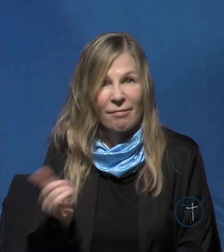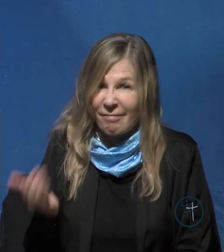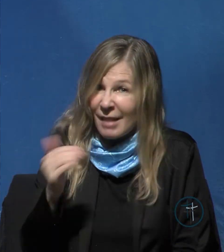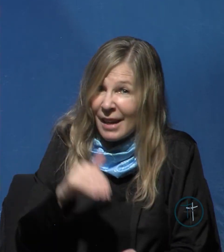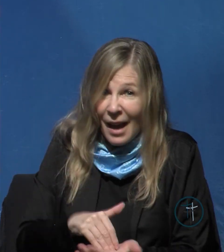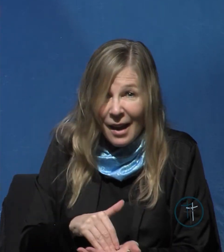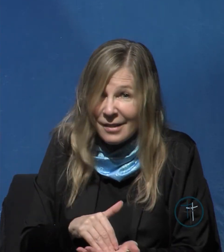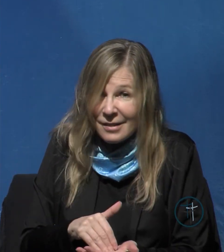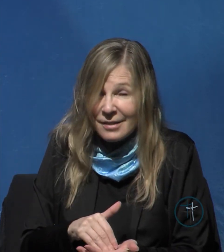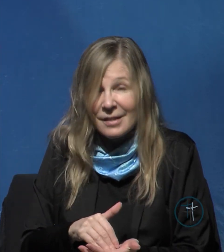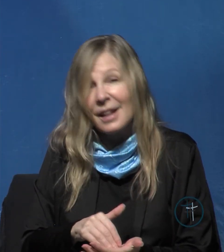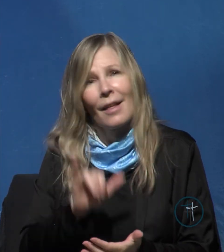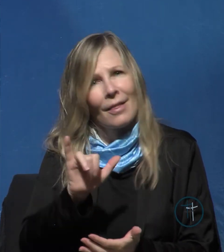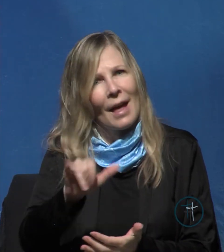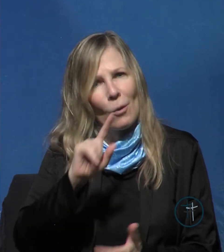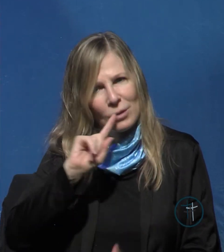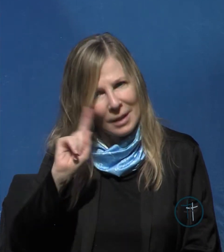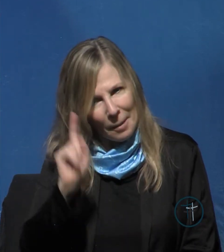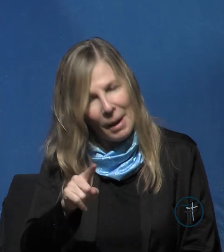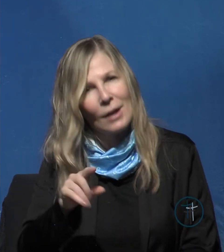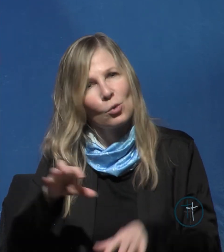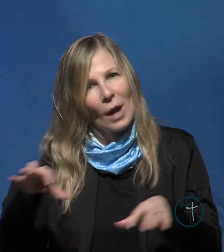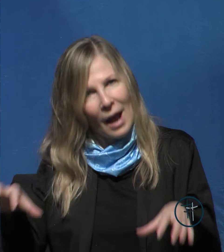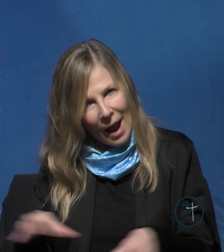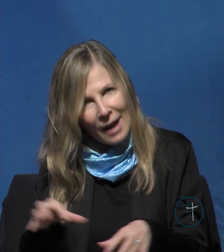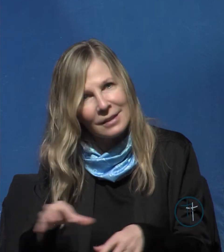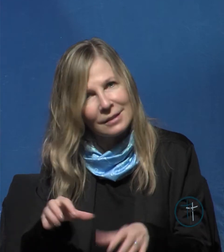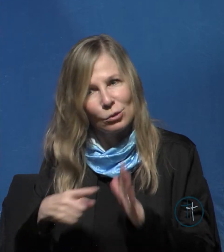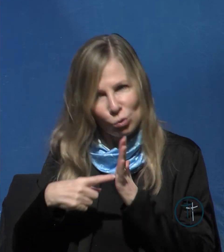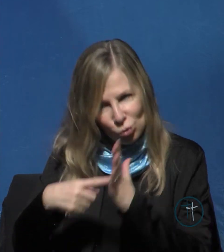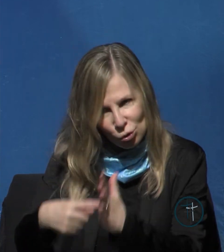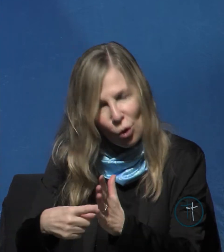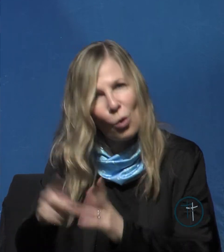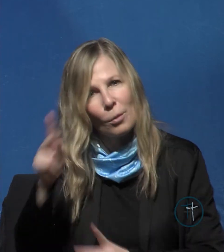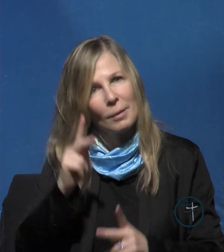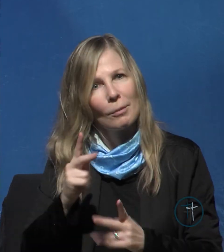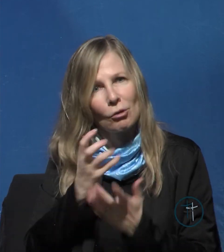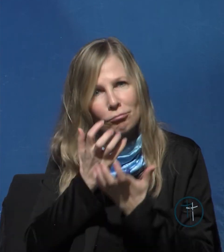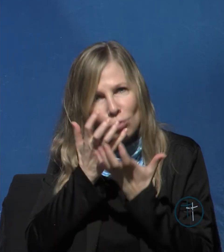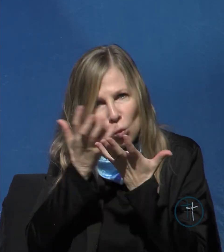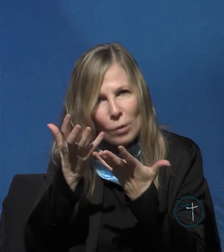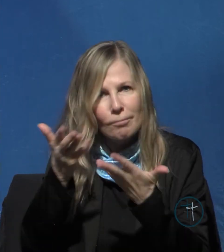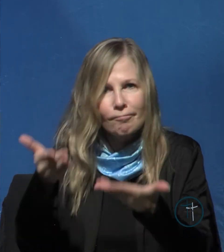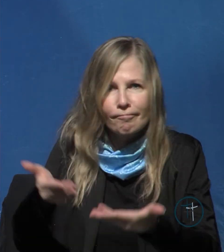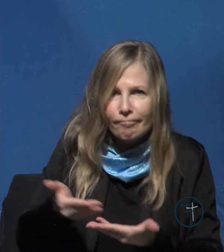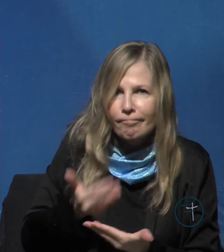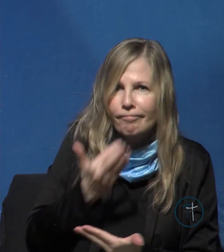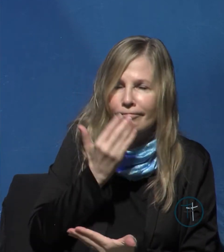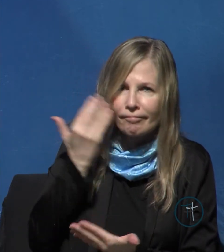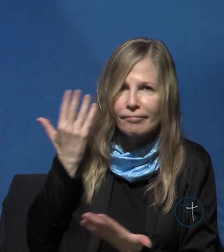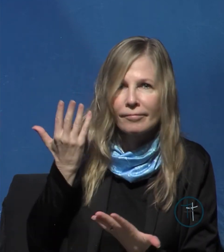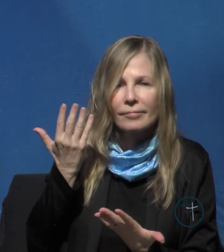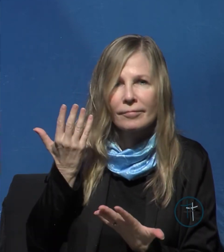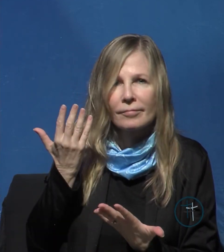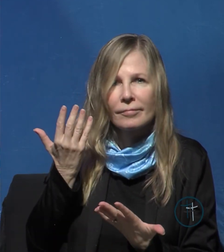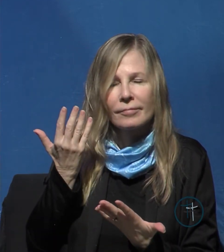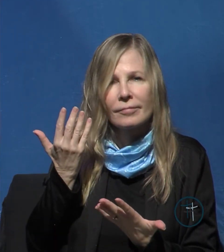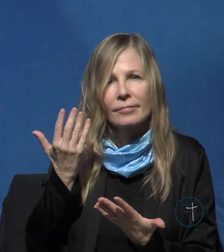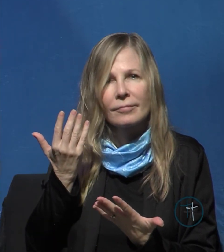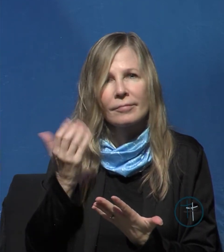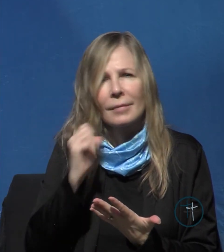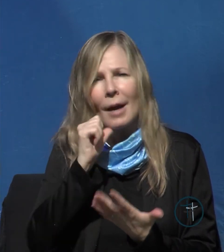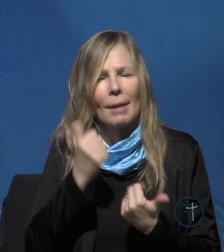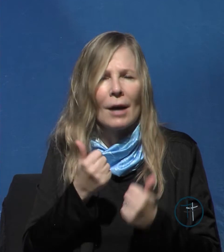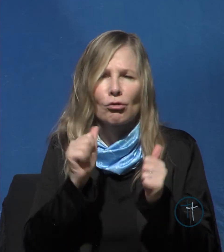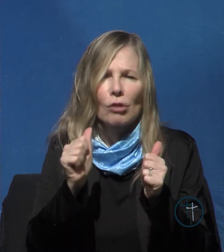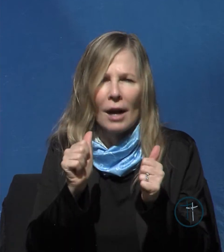Again, in its context, this is a command to act in tangible ways. And in the way I phrase the point, I'm not trying